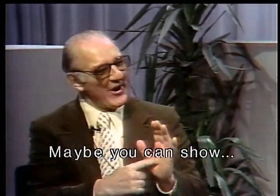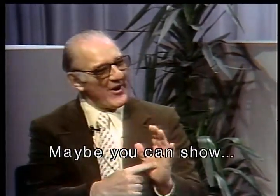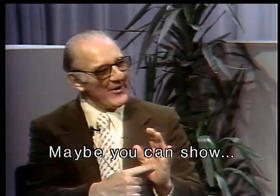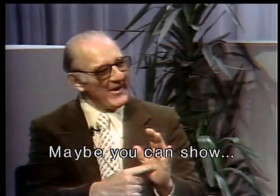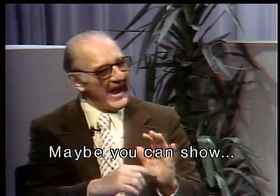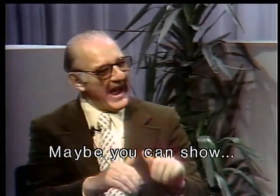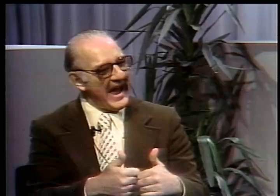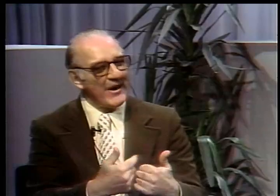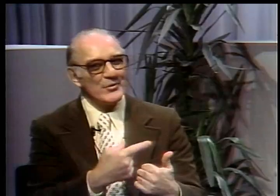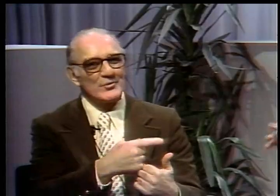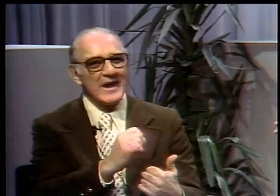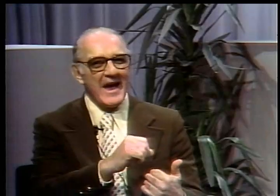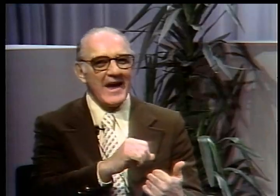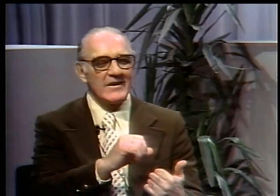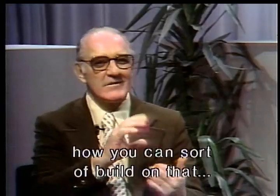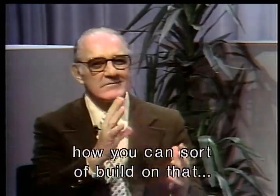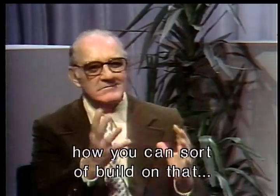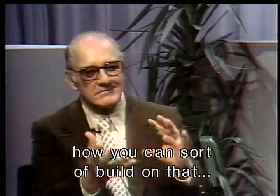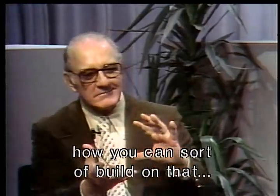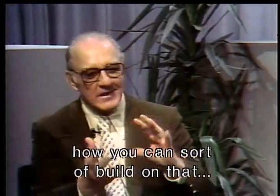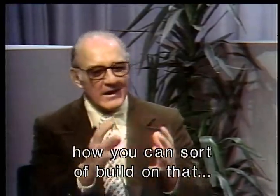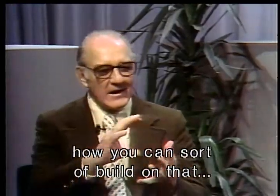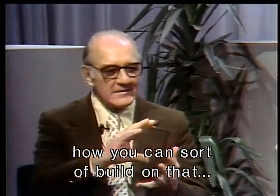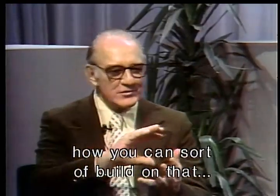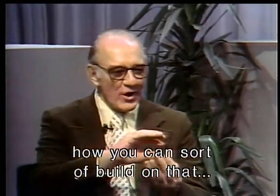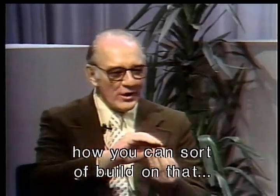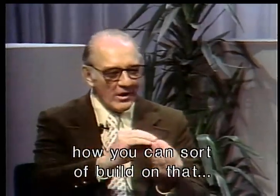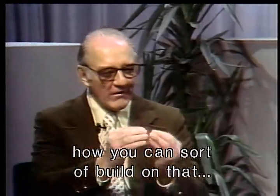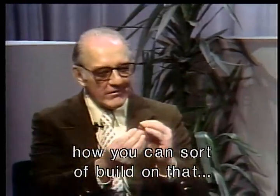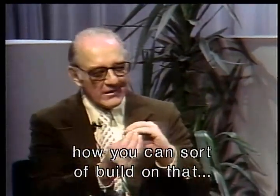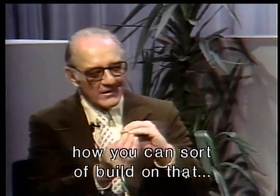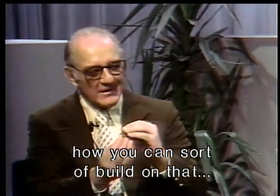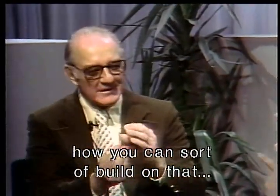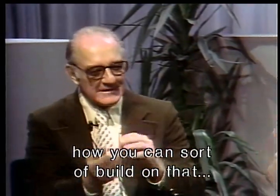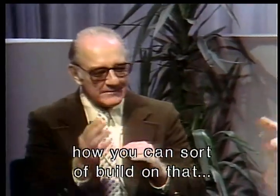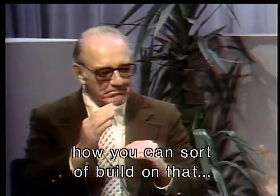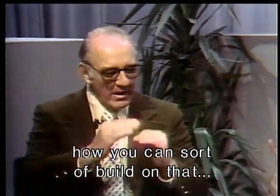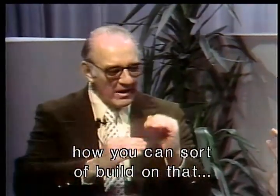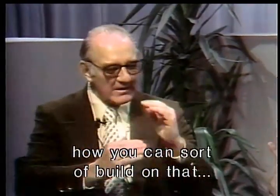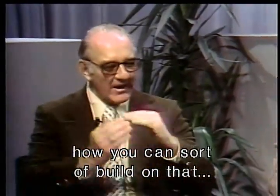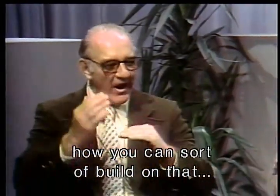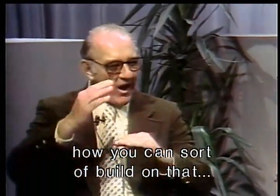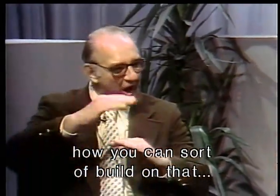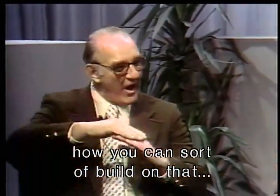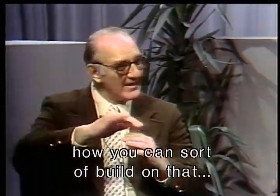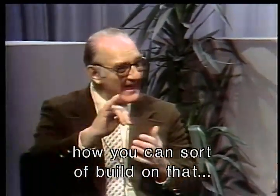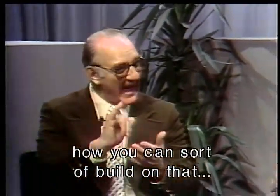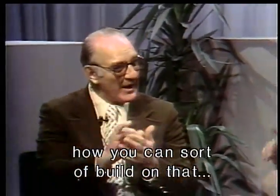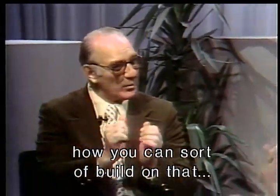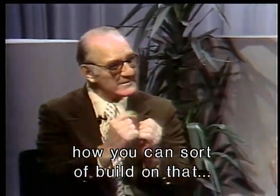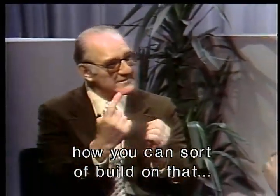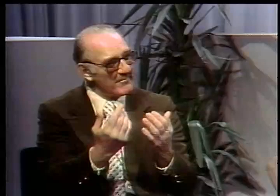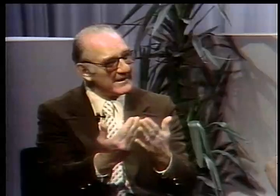show how you can sort of build on that with something